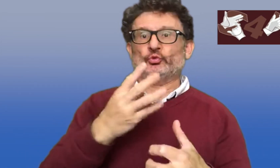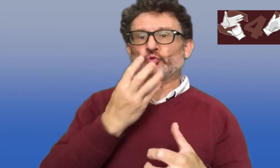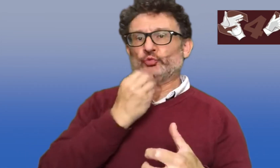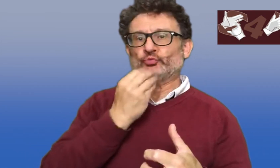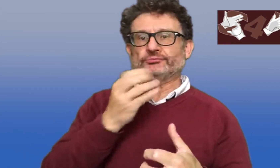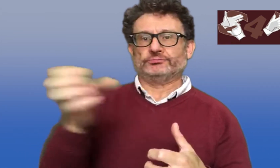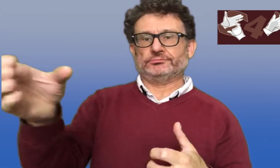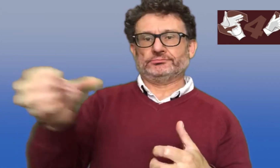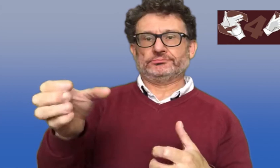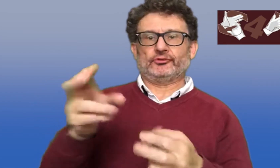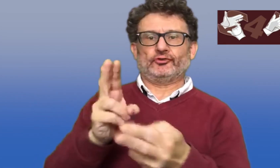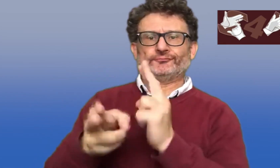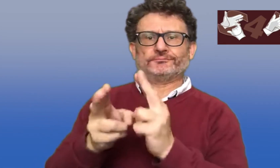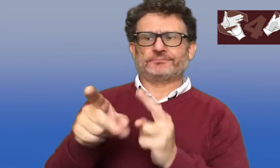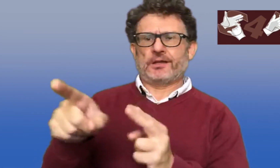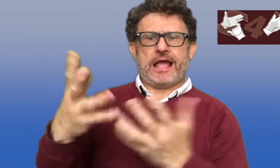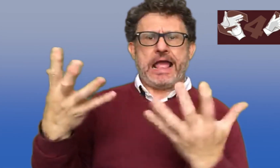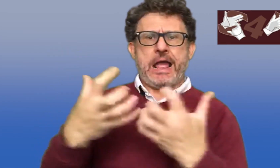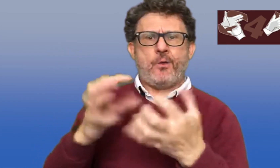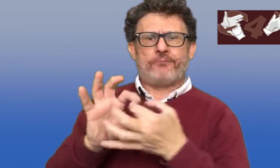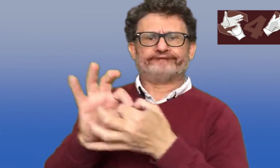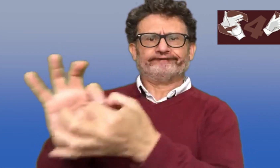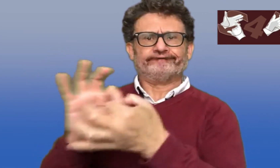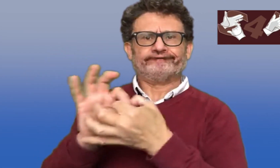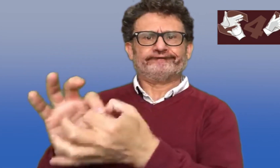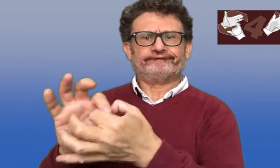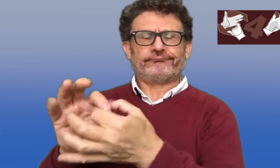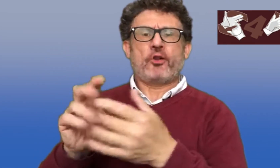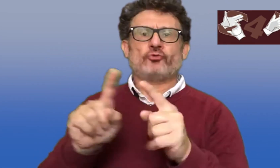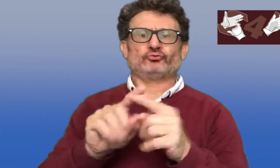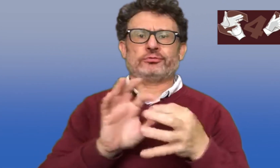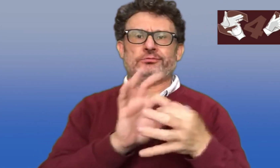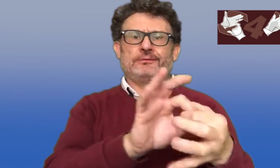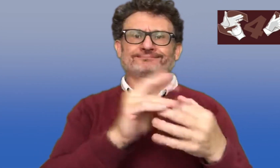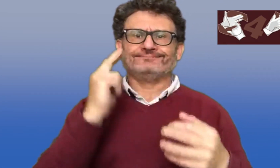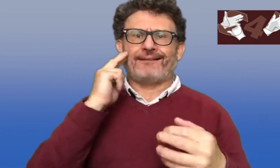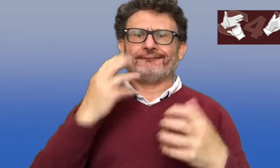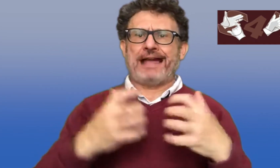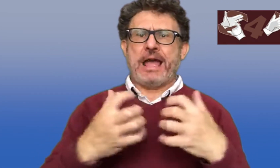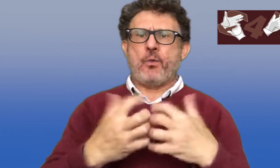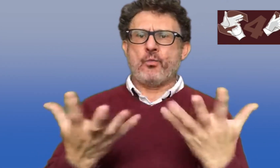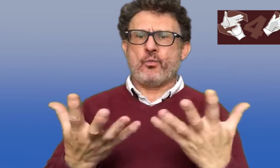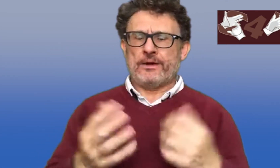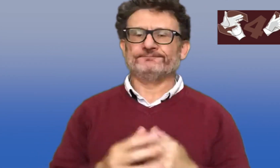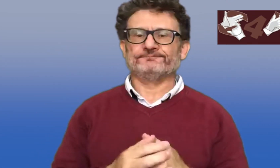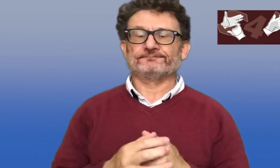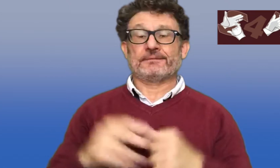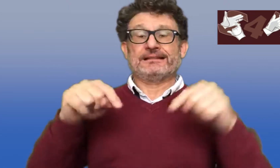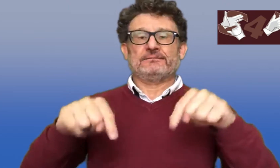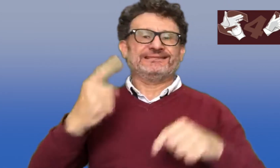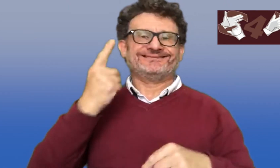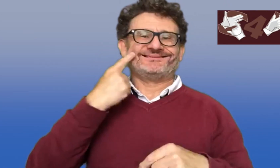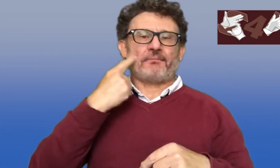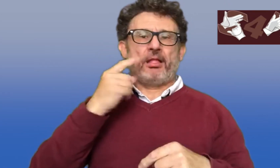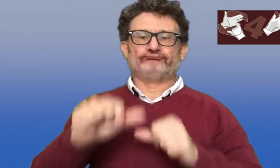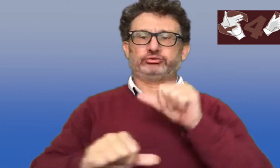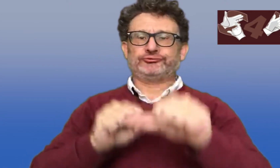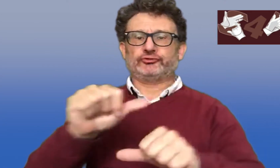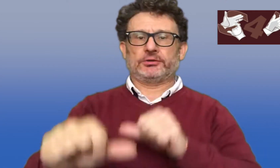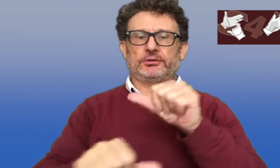look at how you might use a sign language interpreter. How does that physically work? How might you then relate to them, but also to the deaf person that you're talking